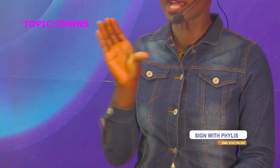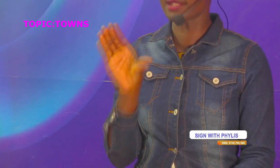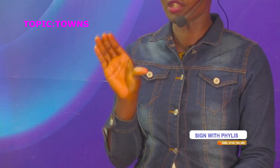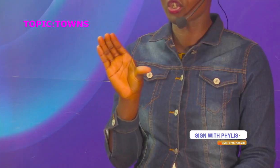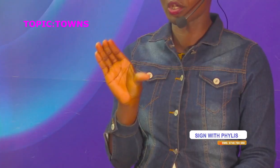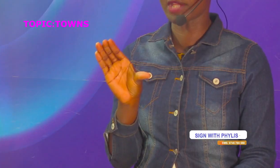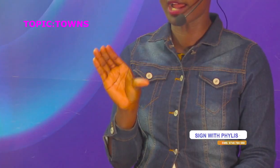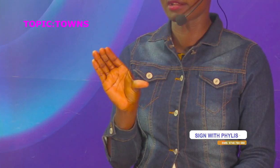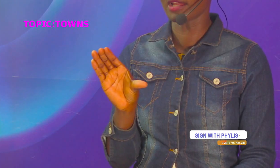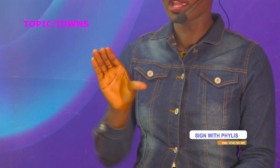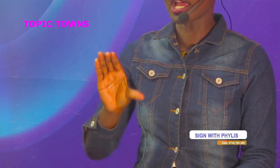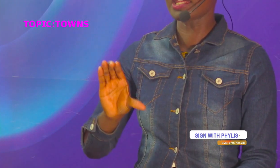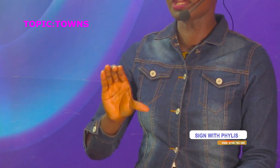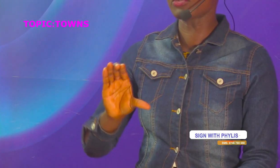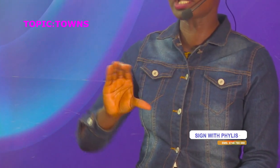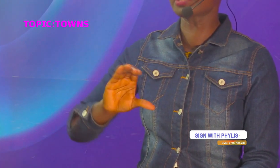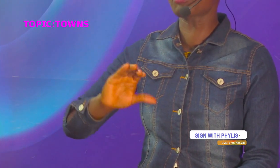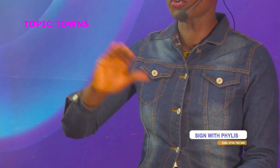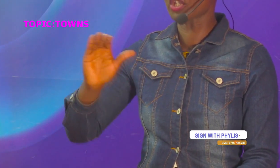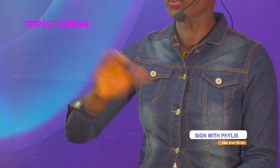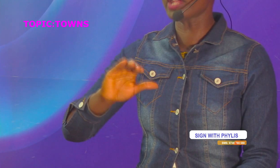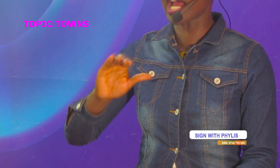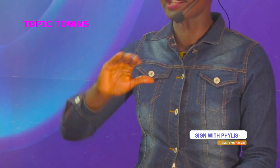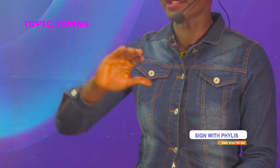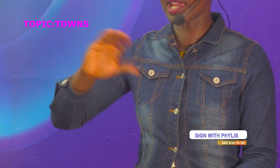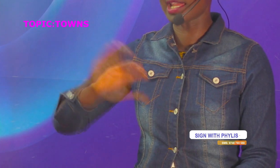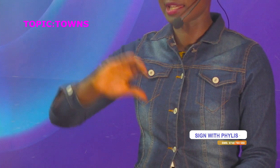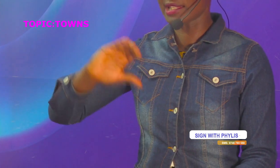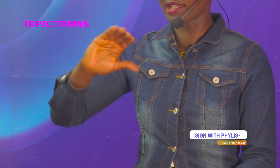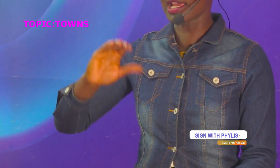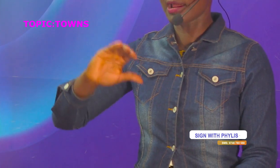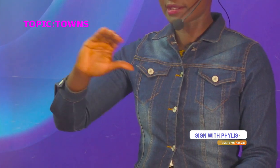C-shaped hand, and then you just push it on the other side like this. Town.